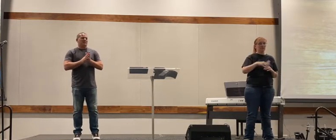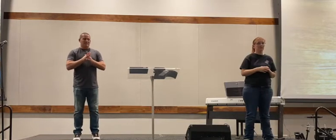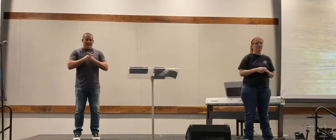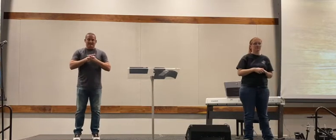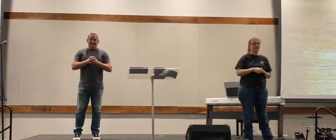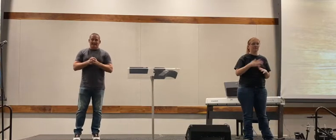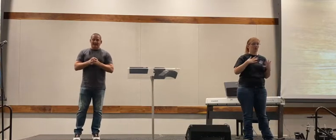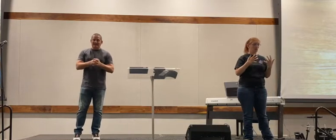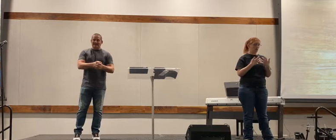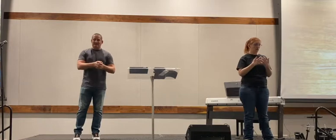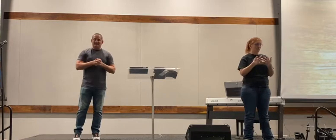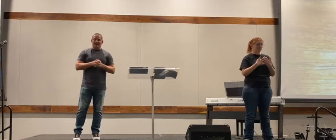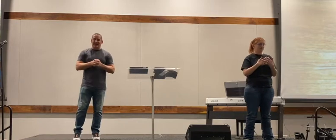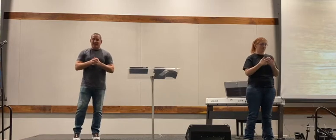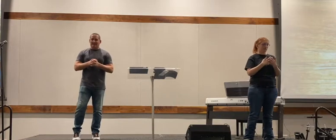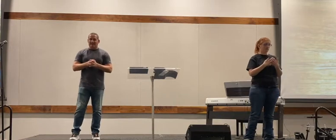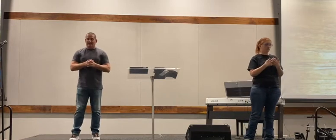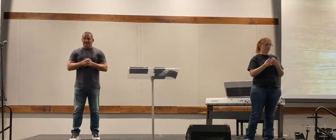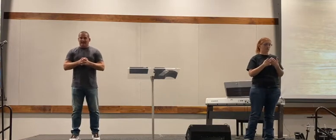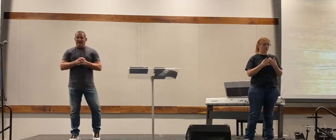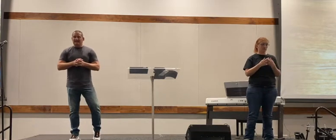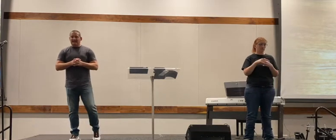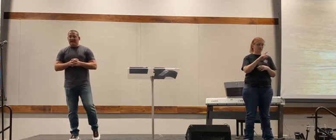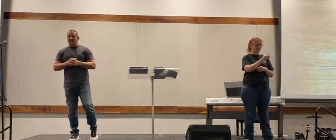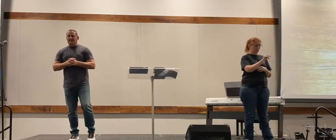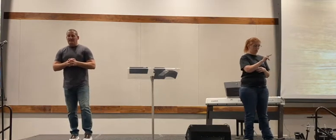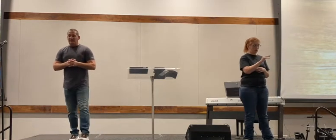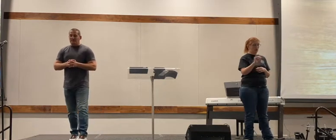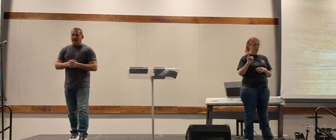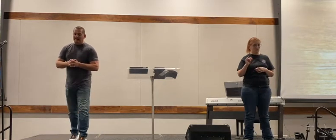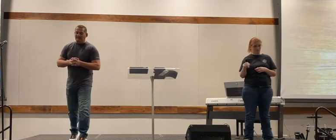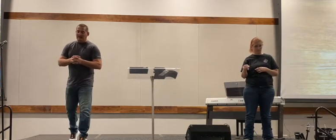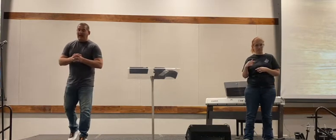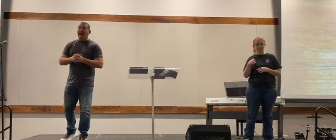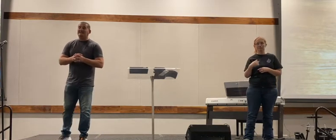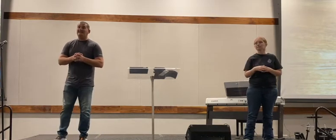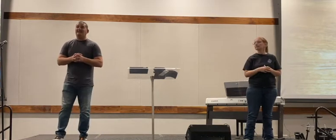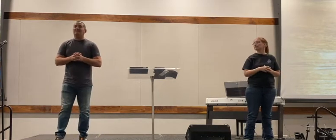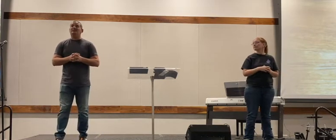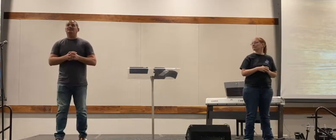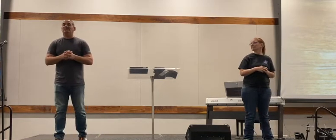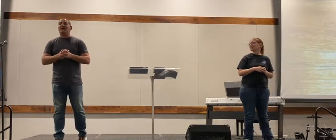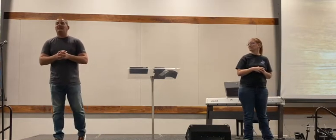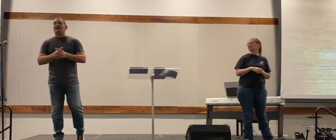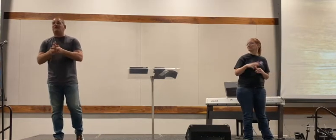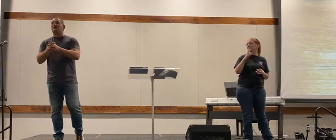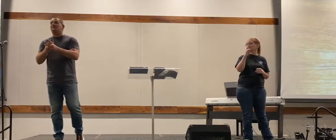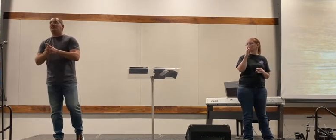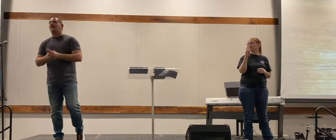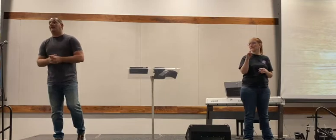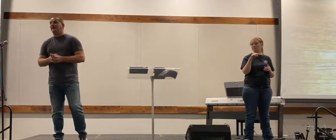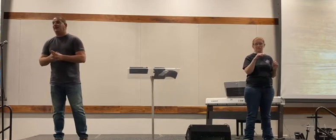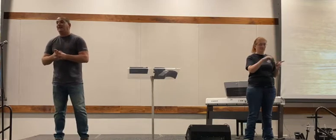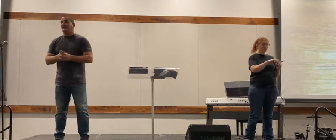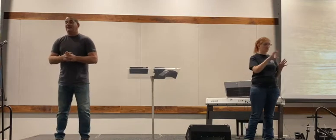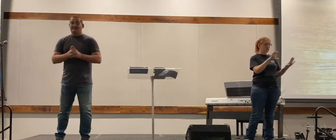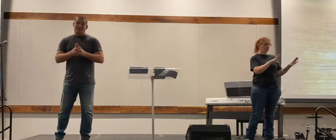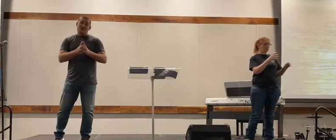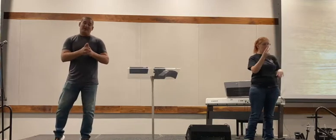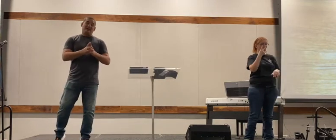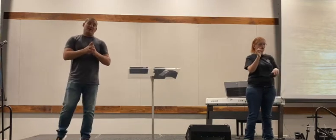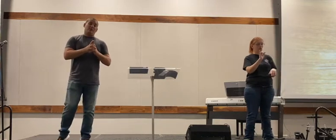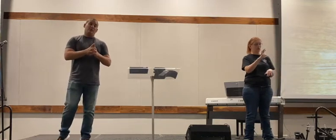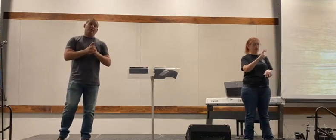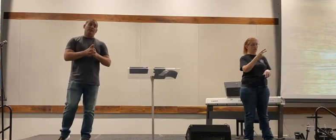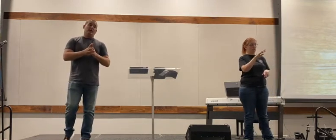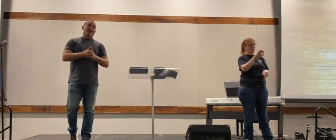my roommate and I, his name was Dan, and Dan reminded me, acted and looked a lot like Chris Farley. So we